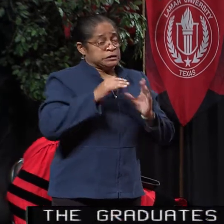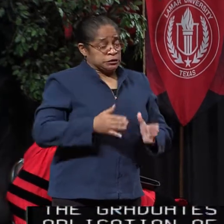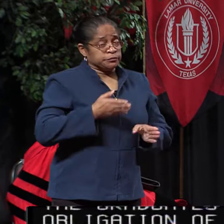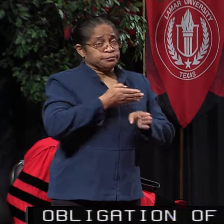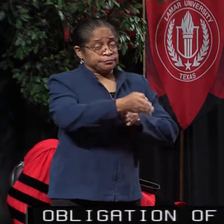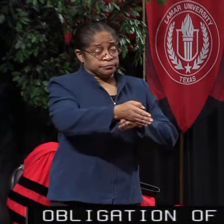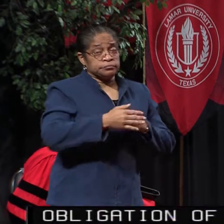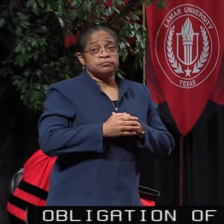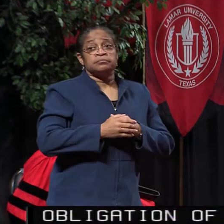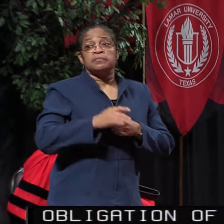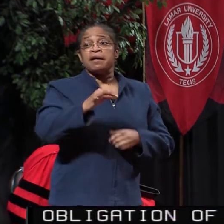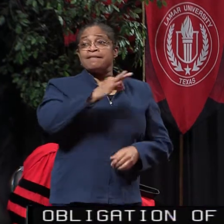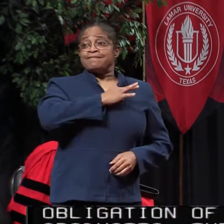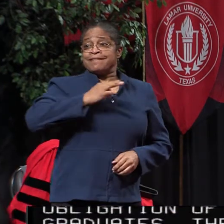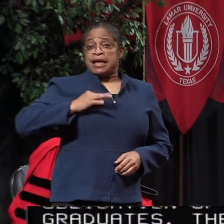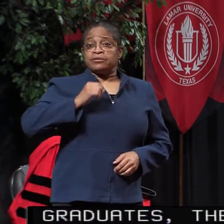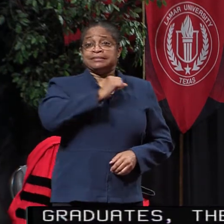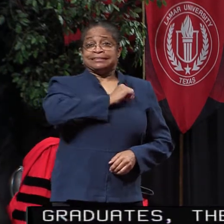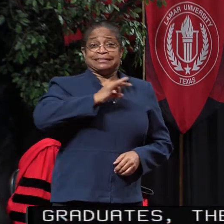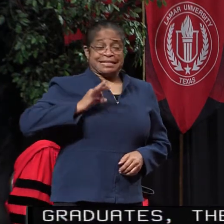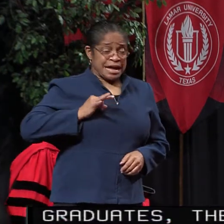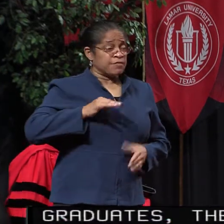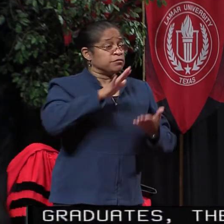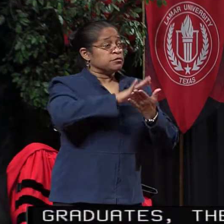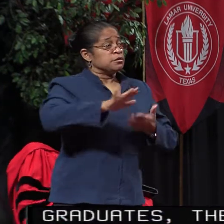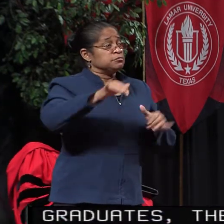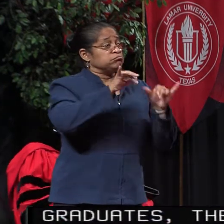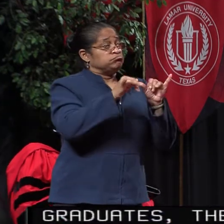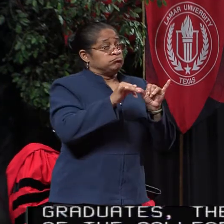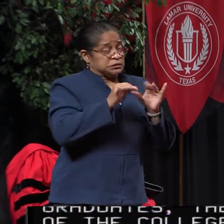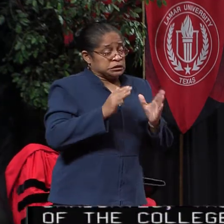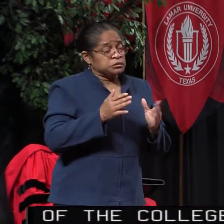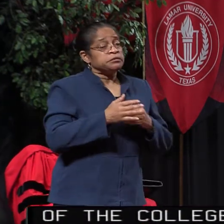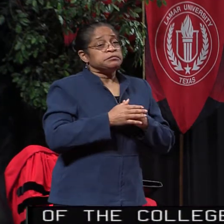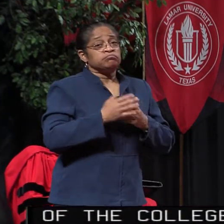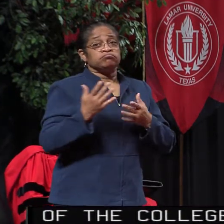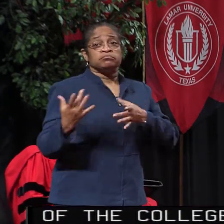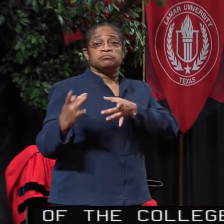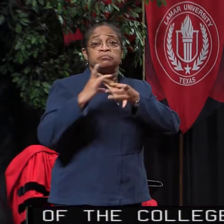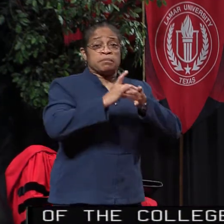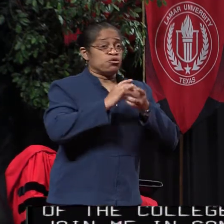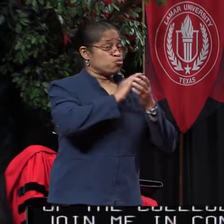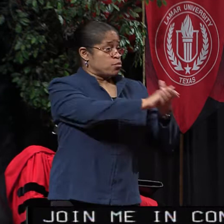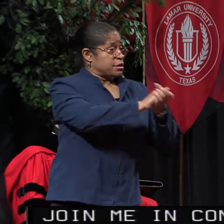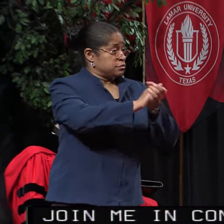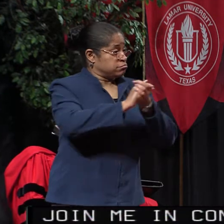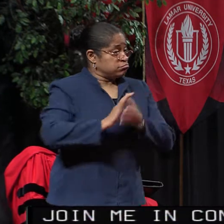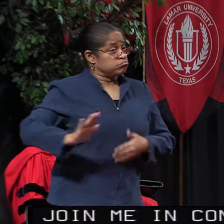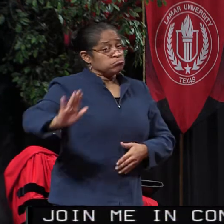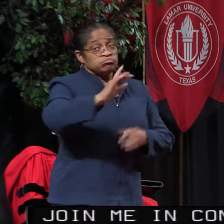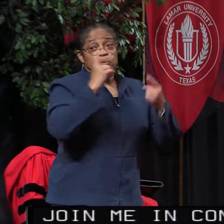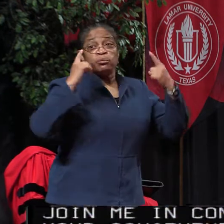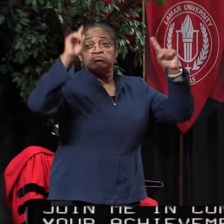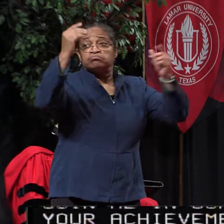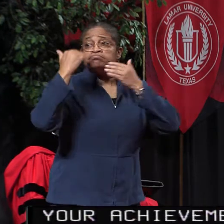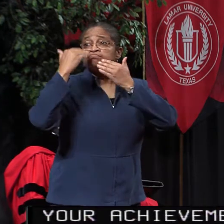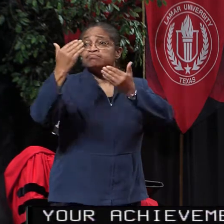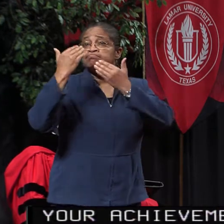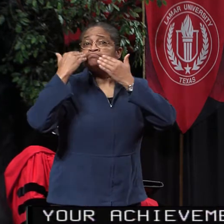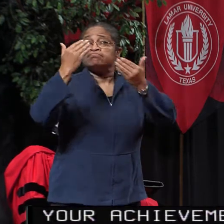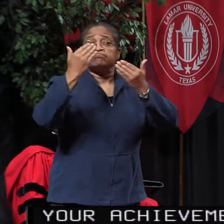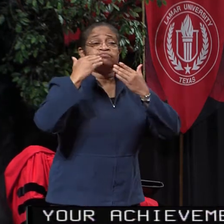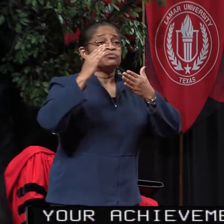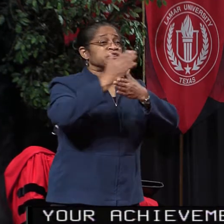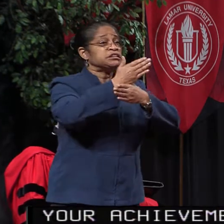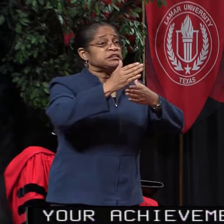Graduates, the faculty and staff of the College of Engineering, join me in congratulating you on your achievements and thanking you for sharing the